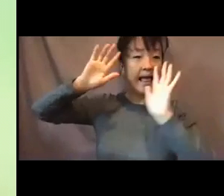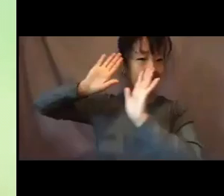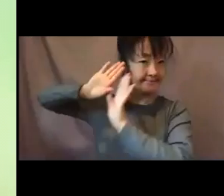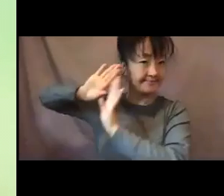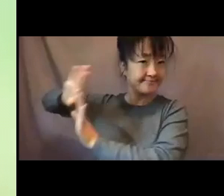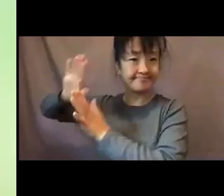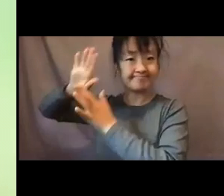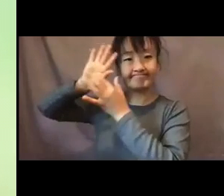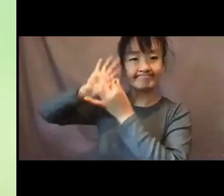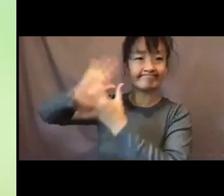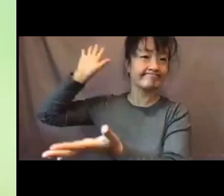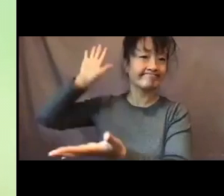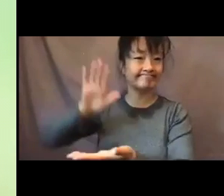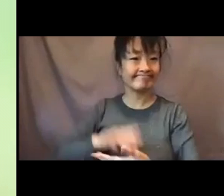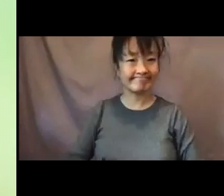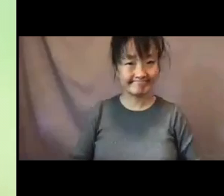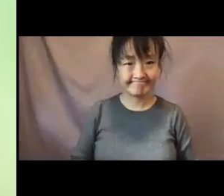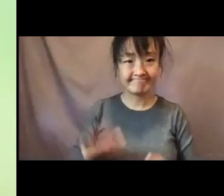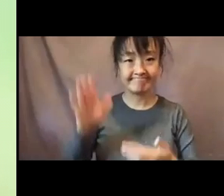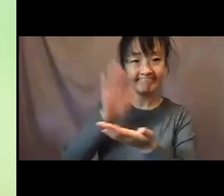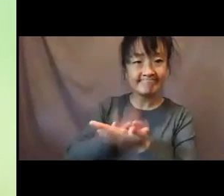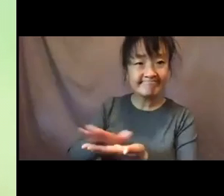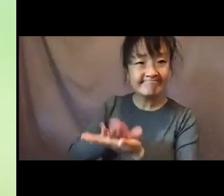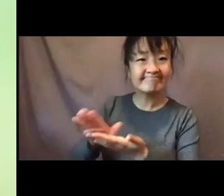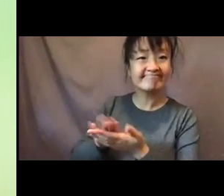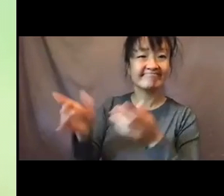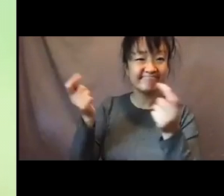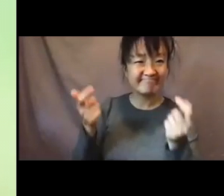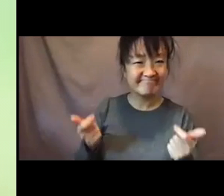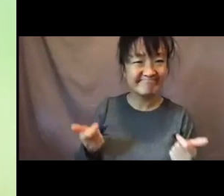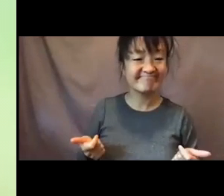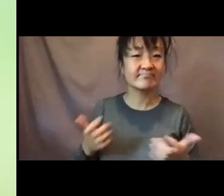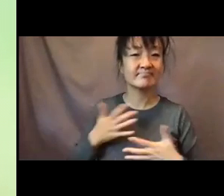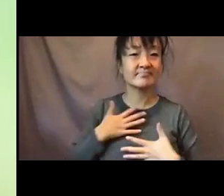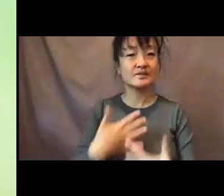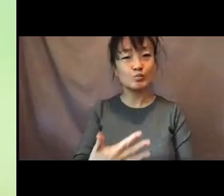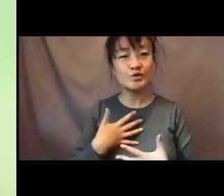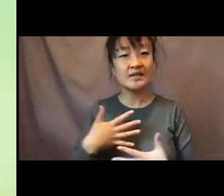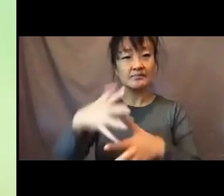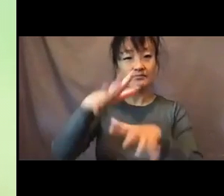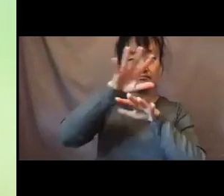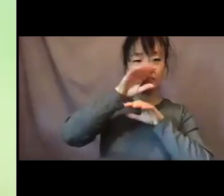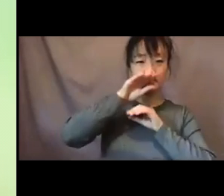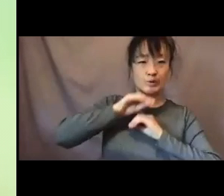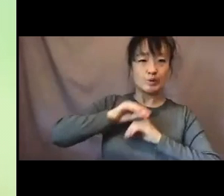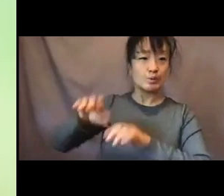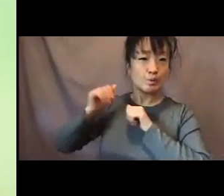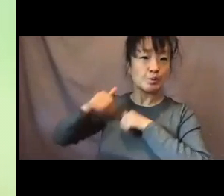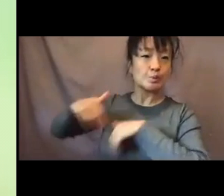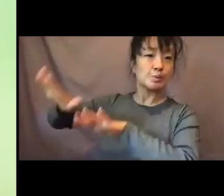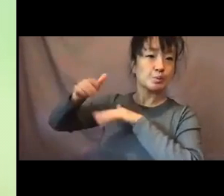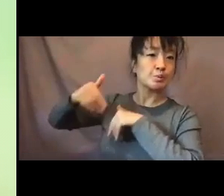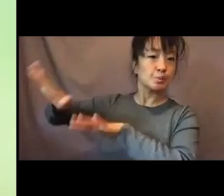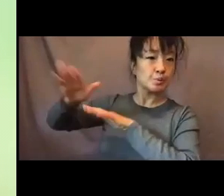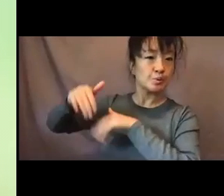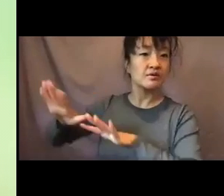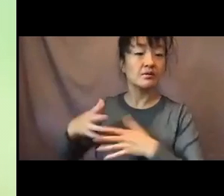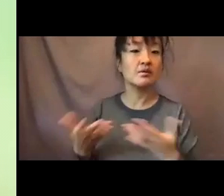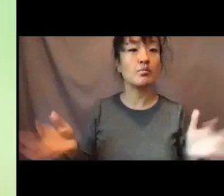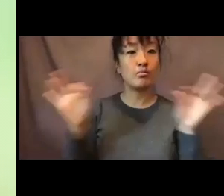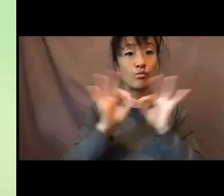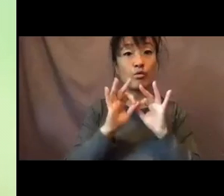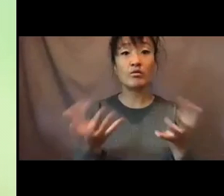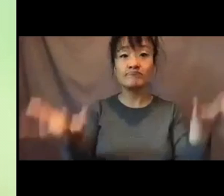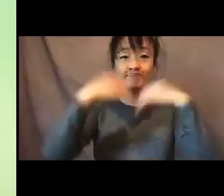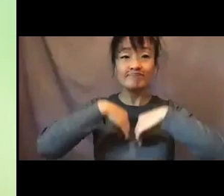cleaning the house, right? This is about breathing. This is about make sure that we're intaking things that nourish